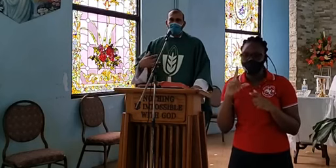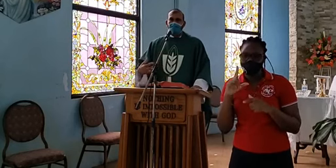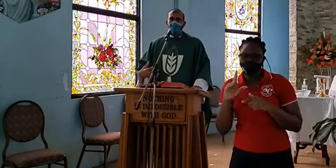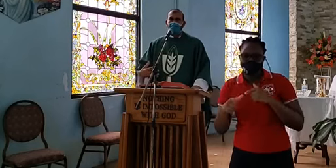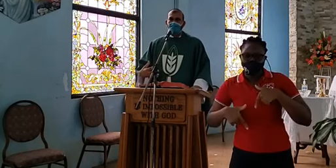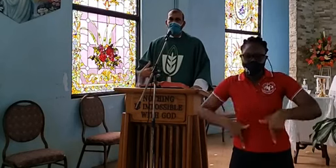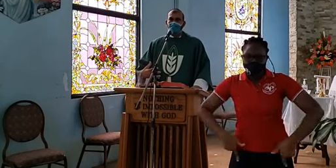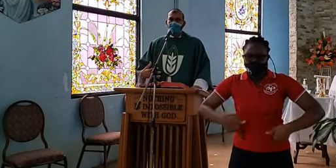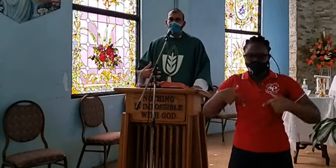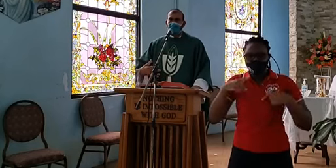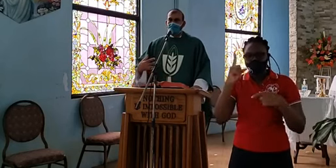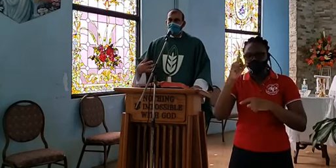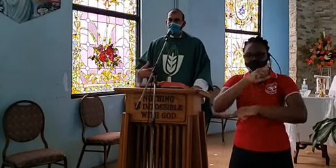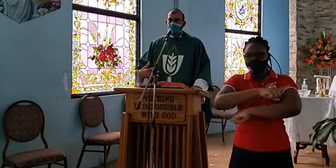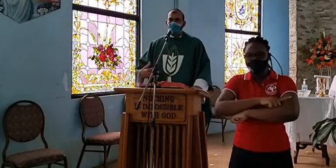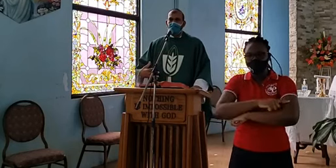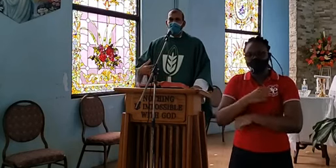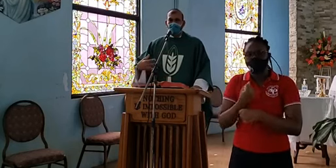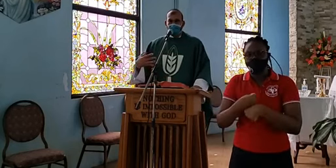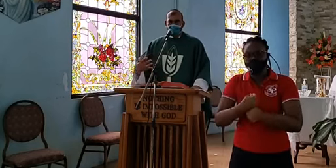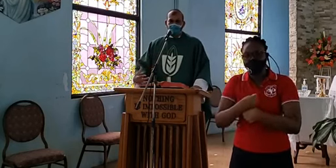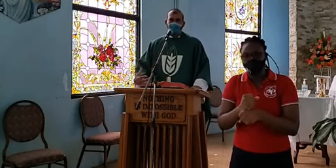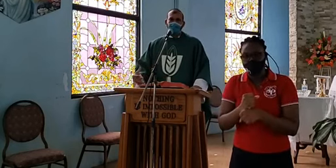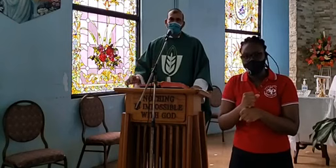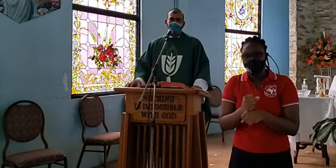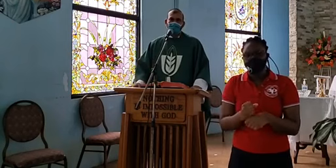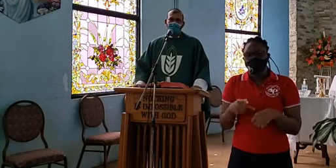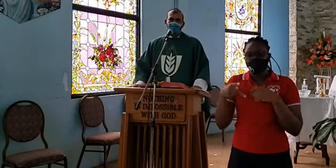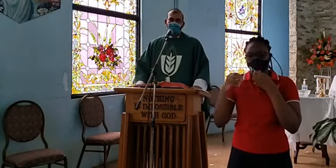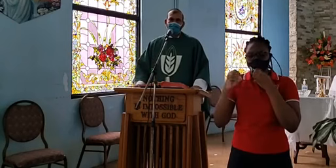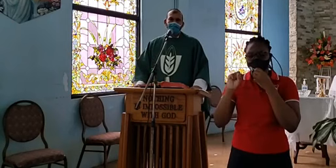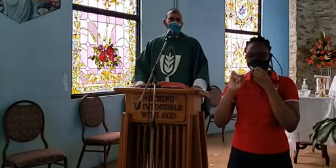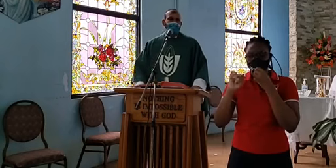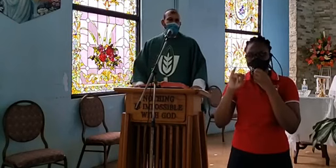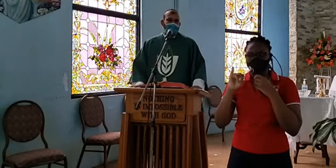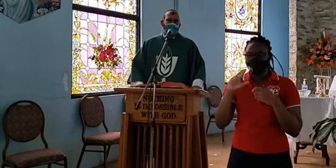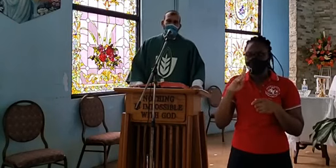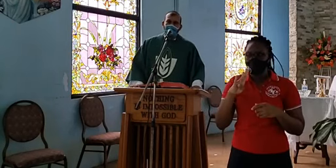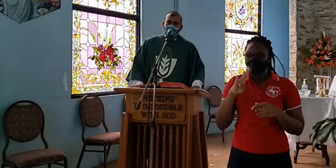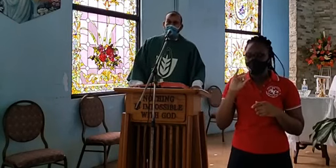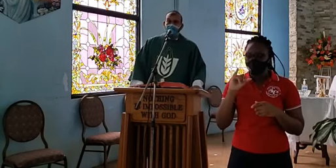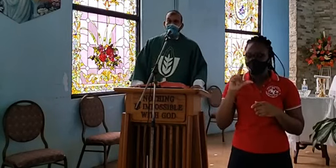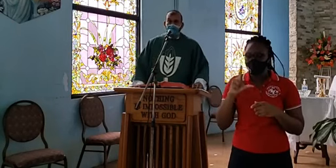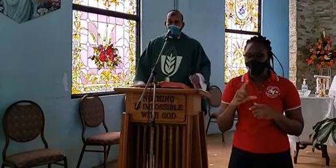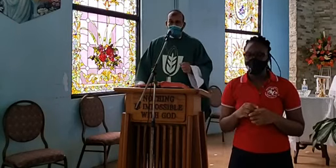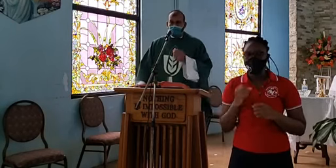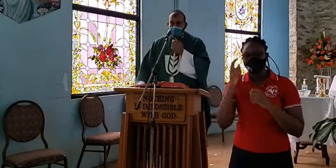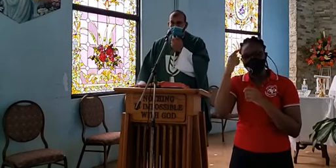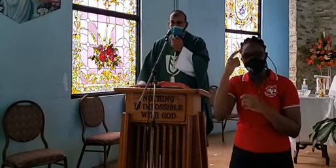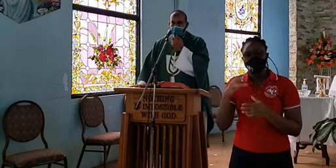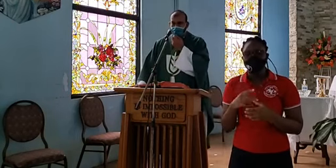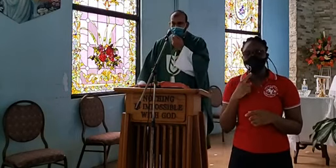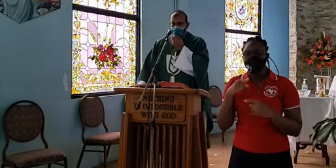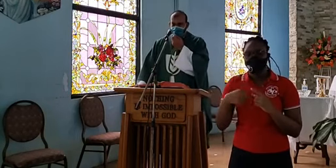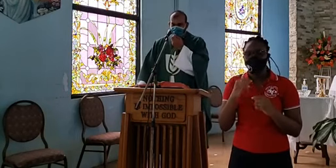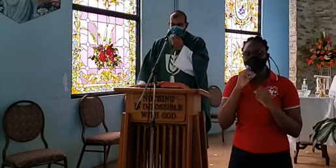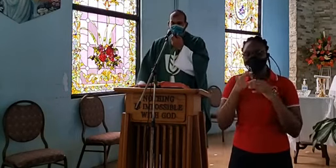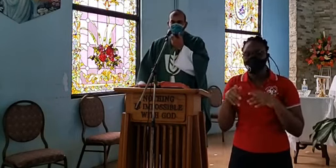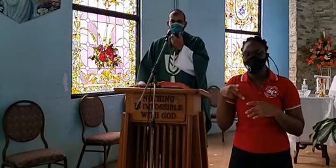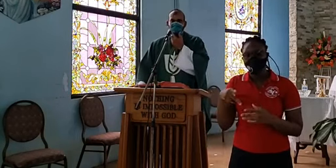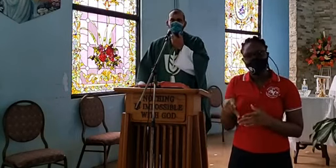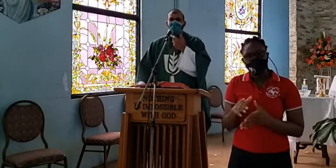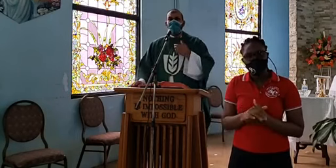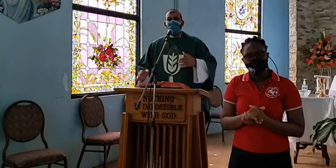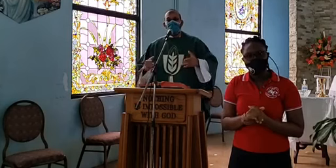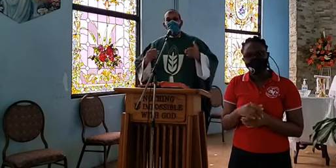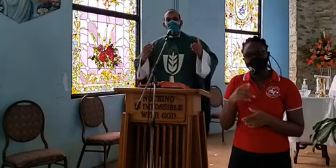will one day be made possible. Think about Blessed Pierre.